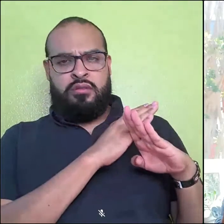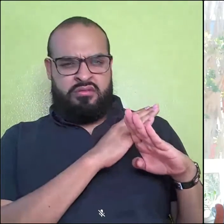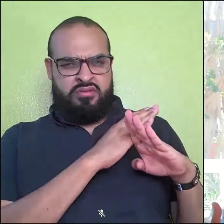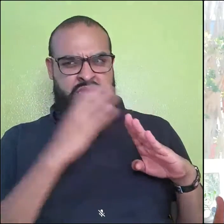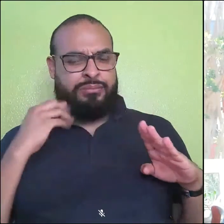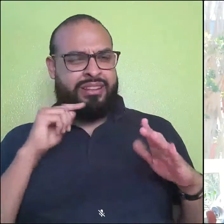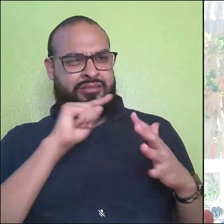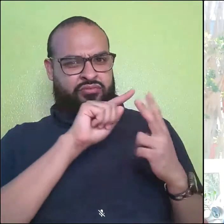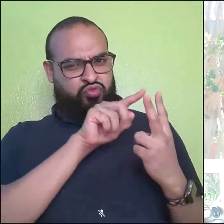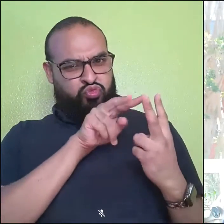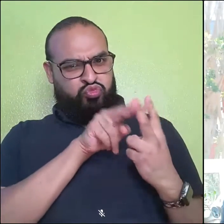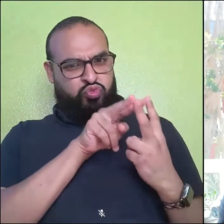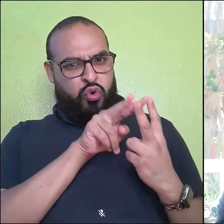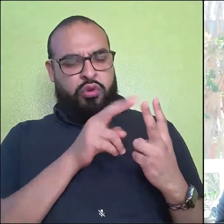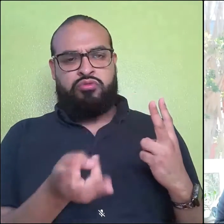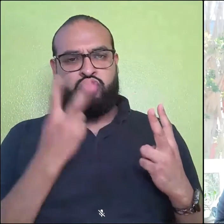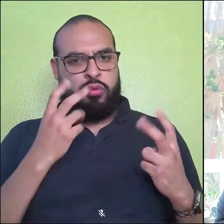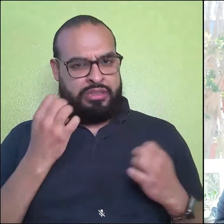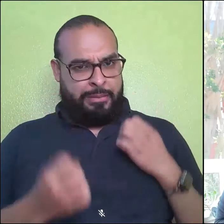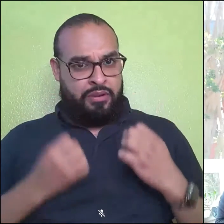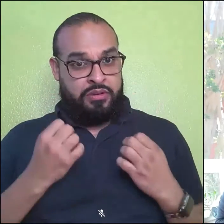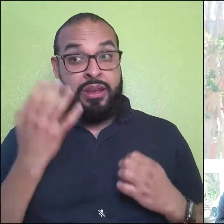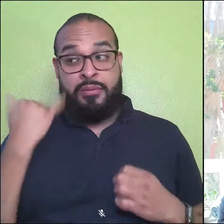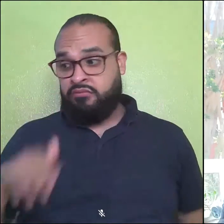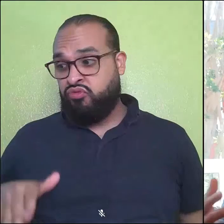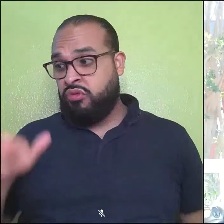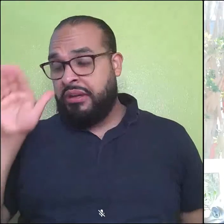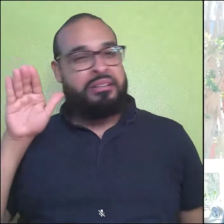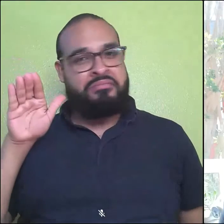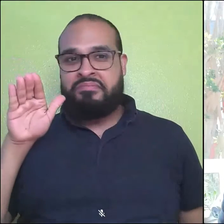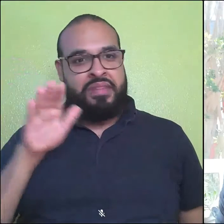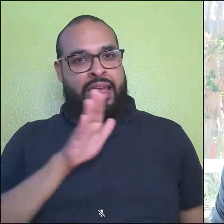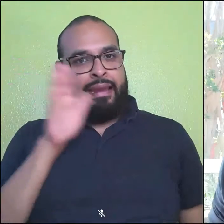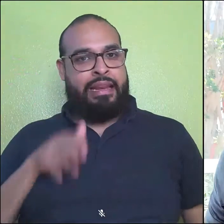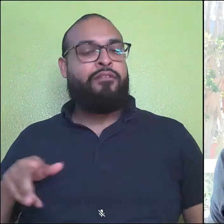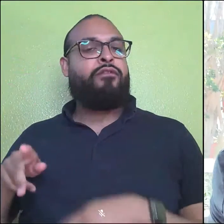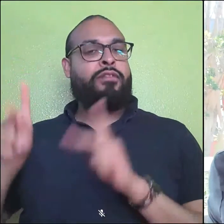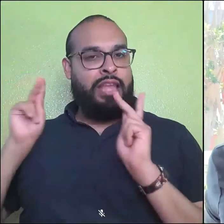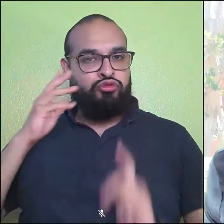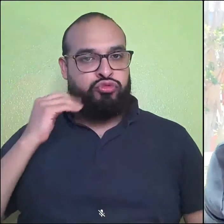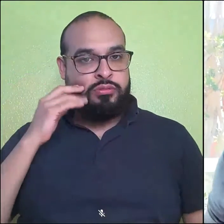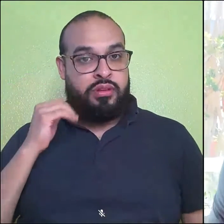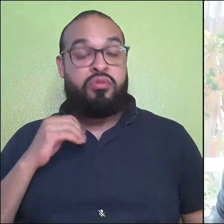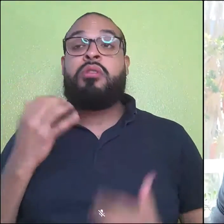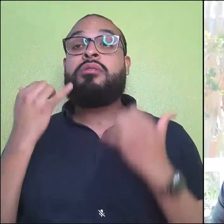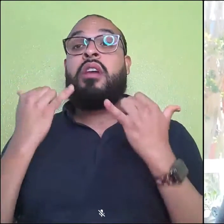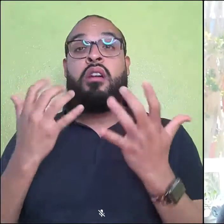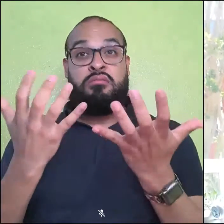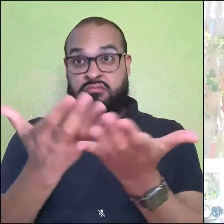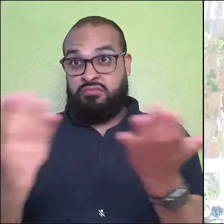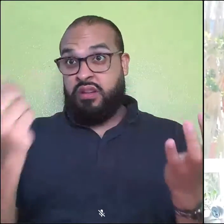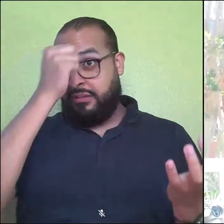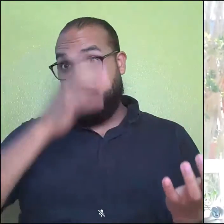given the permission to do the same. And so I just want to honor the men. If you're feeling good and you notice a